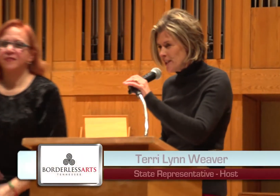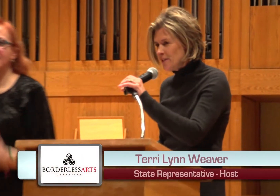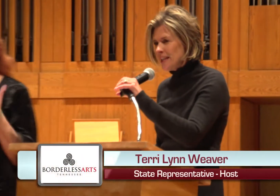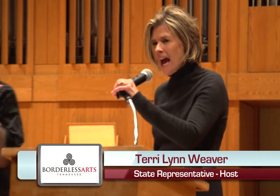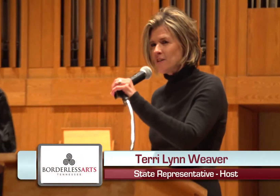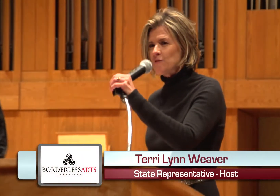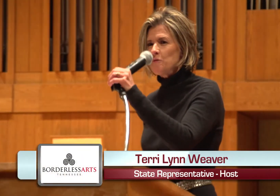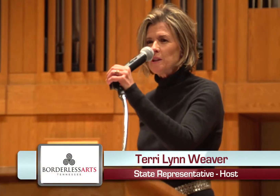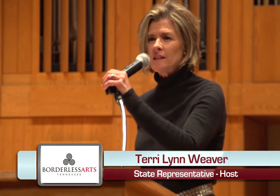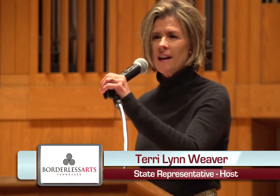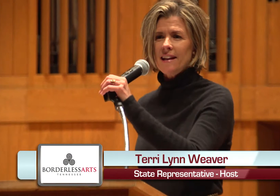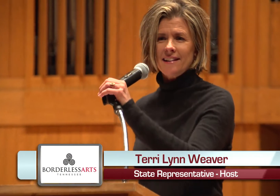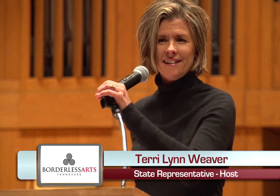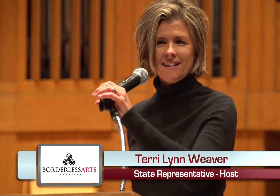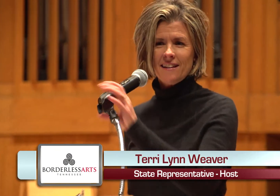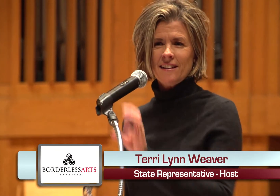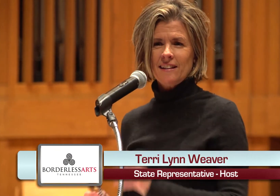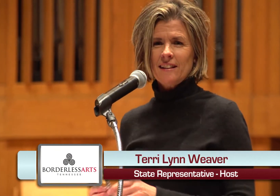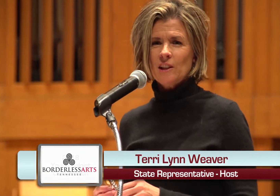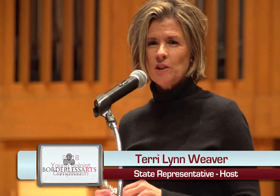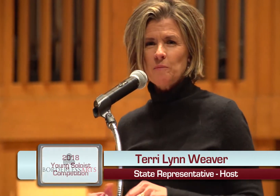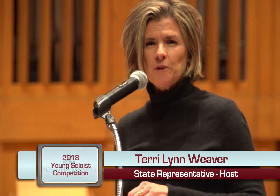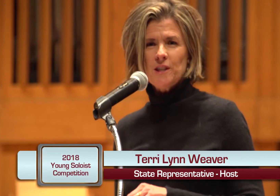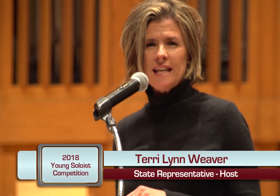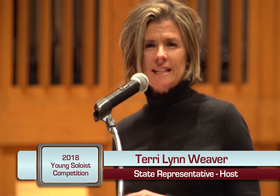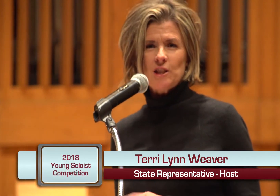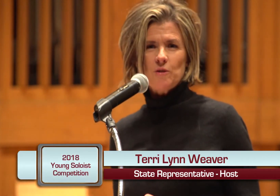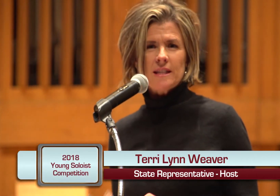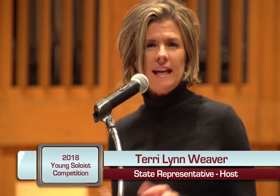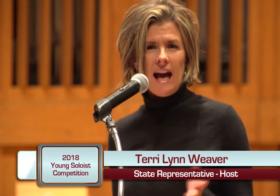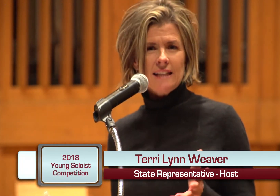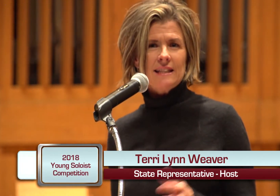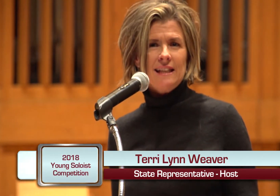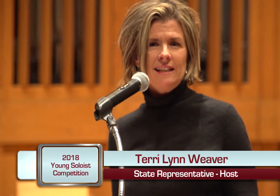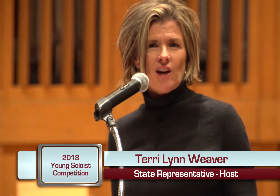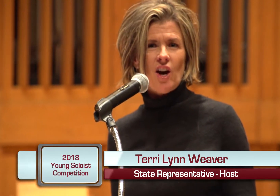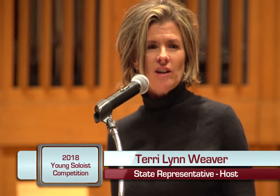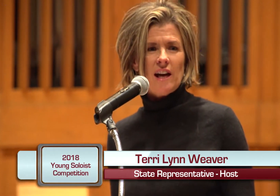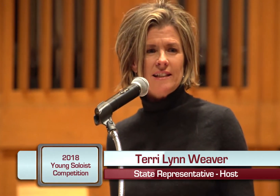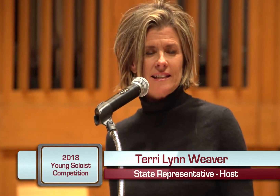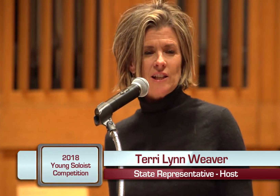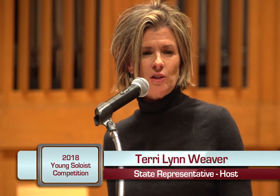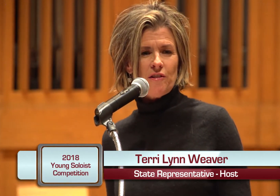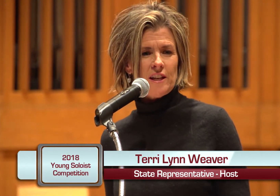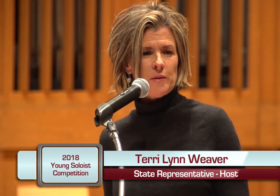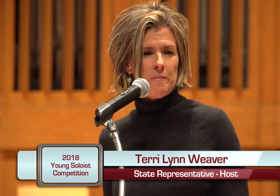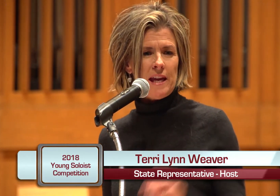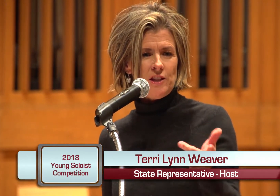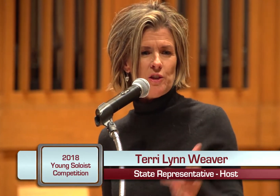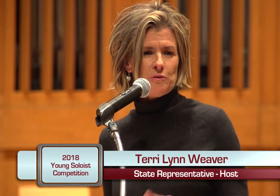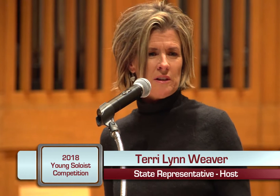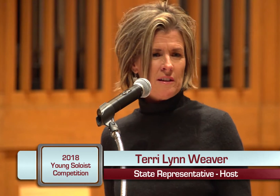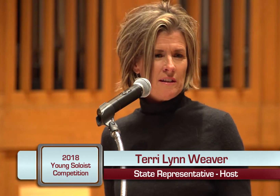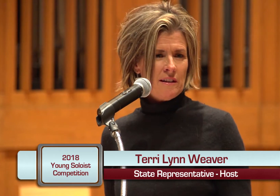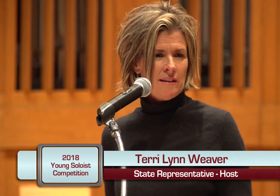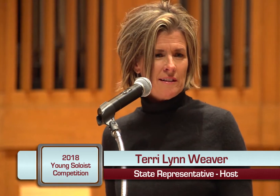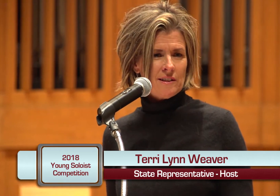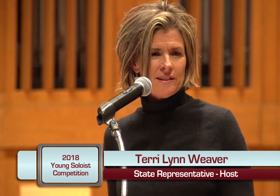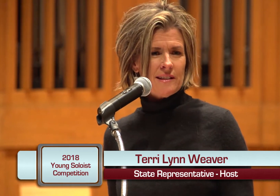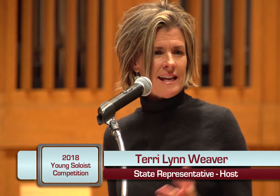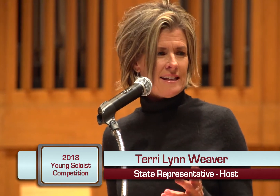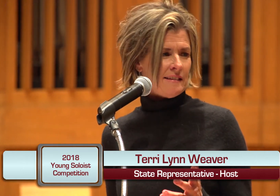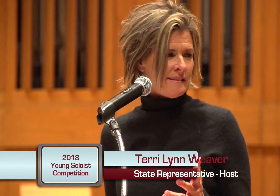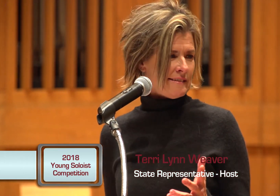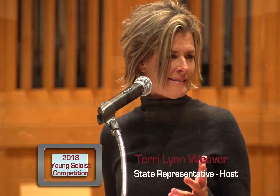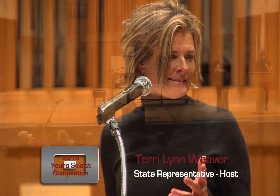Thank you. Good evening. How's everyone tonight? Look at the person next to you and say, hot diggity dog, God did a good thing when he made you.